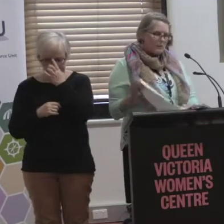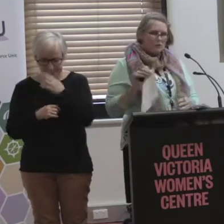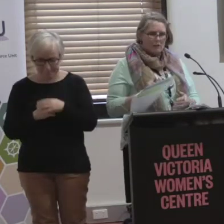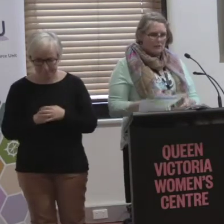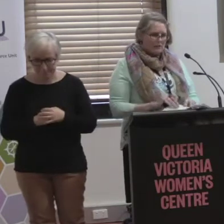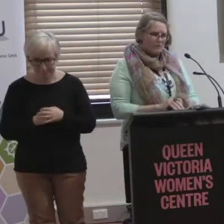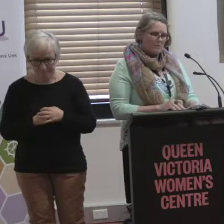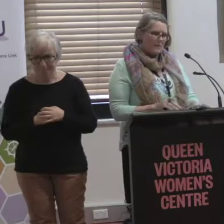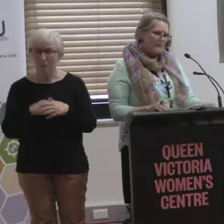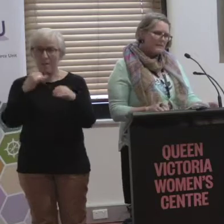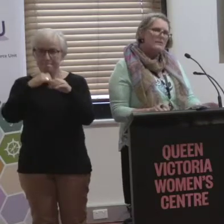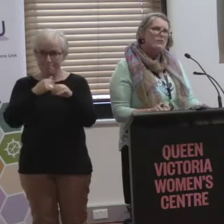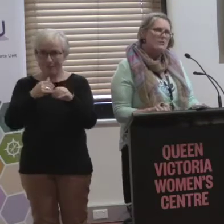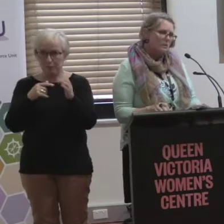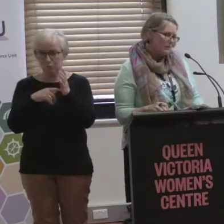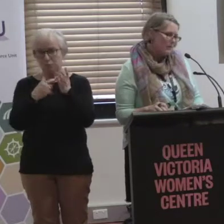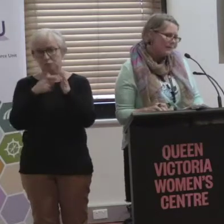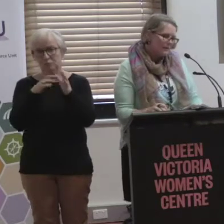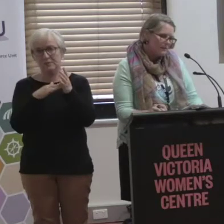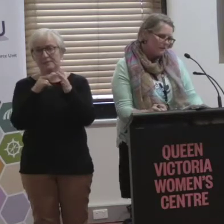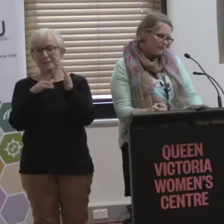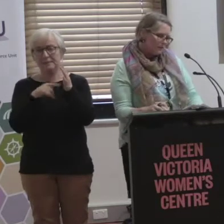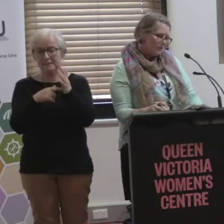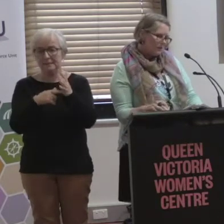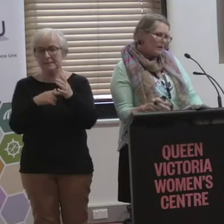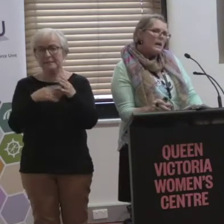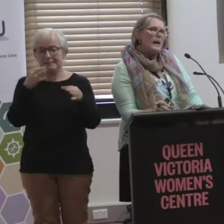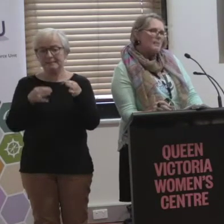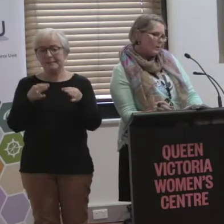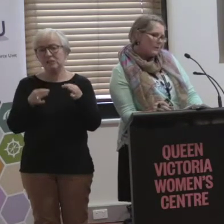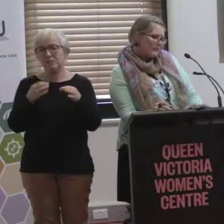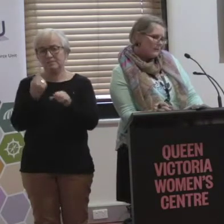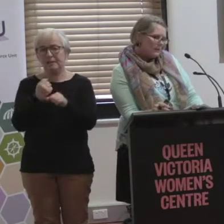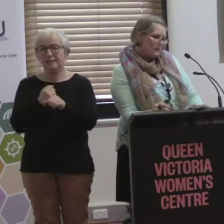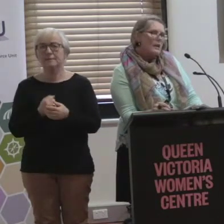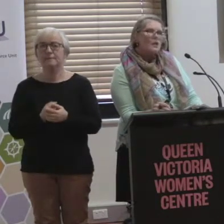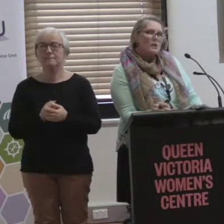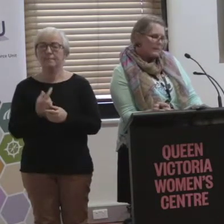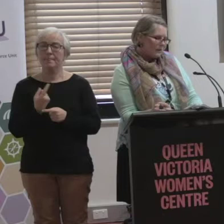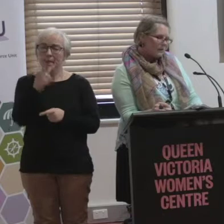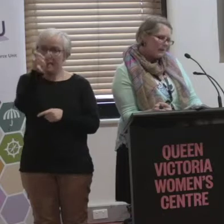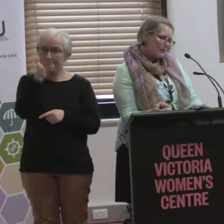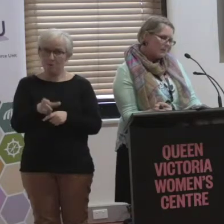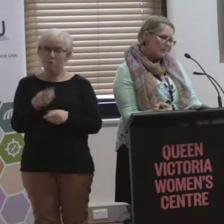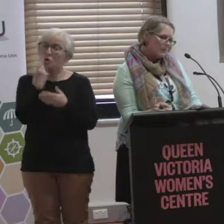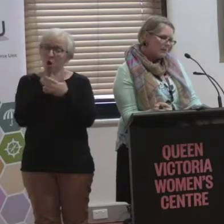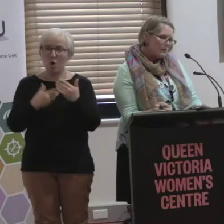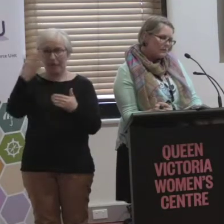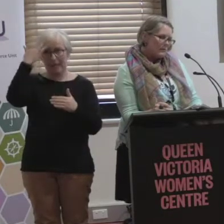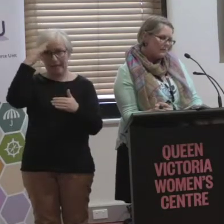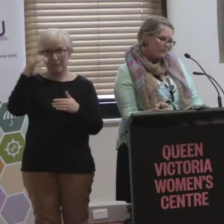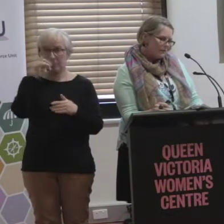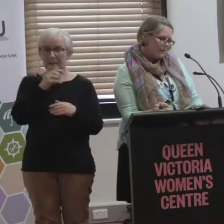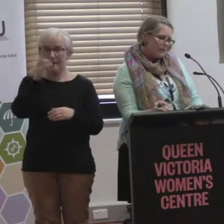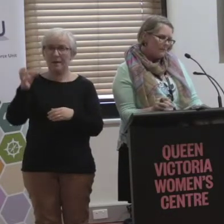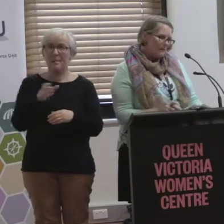So medical treatment decision makers, this is a new appointment under this legislation. A person, and only an adult, can appoint a medical